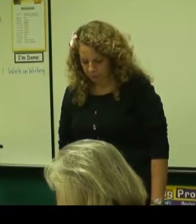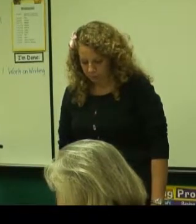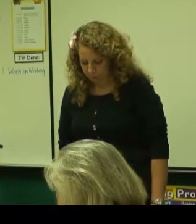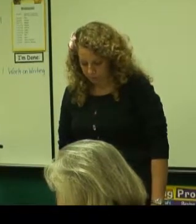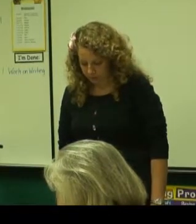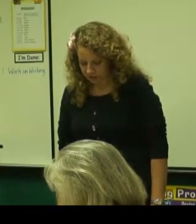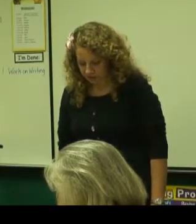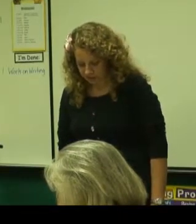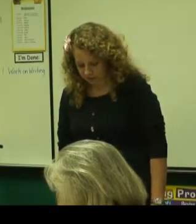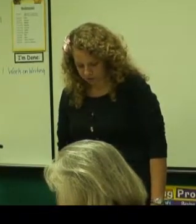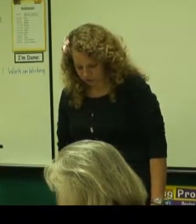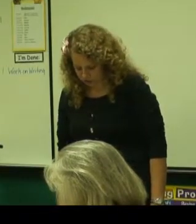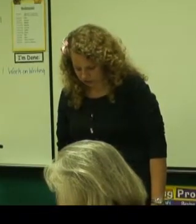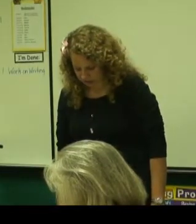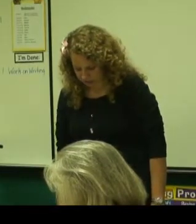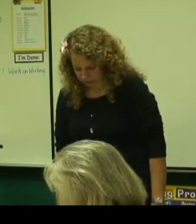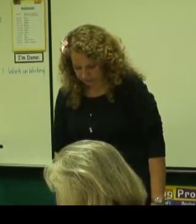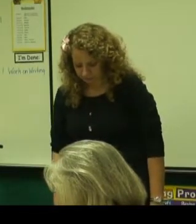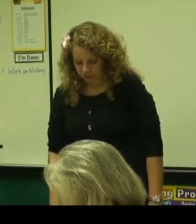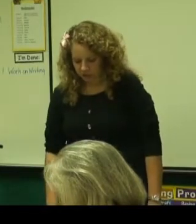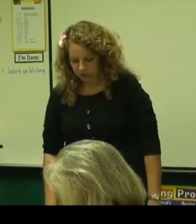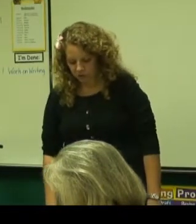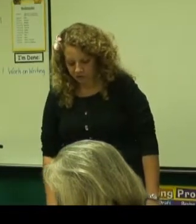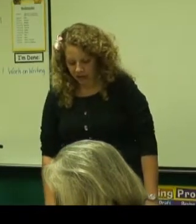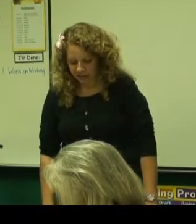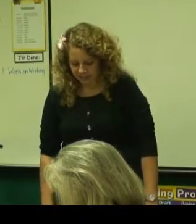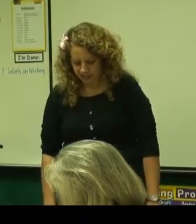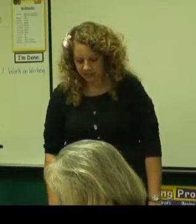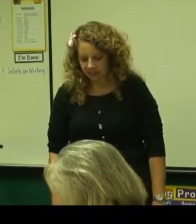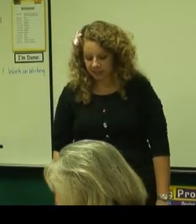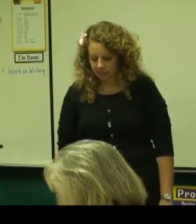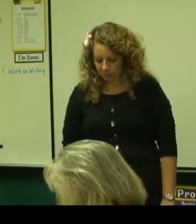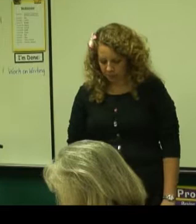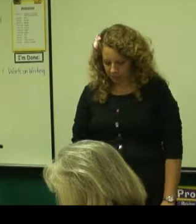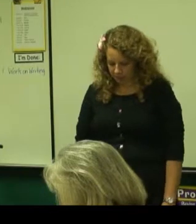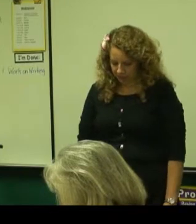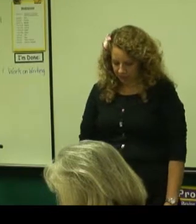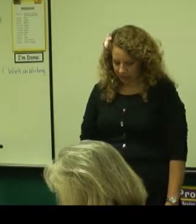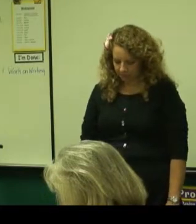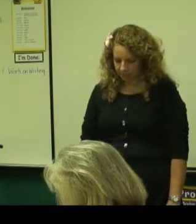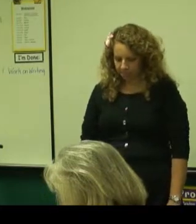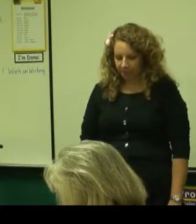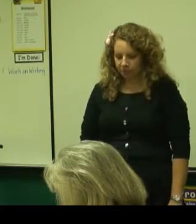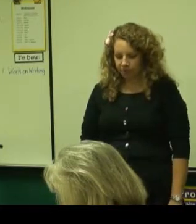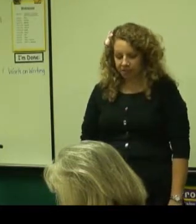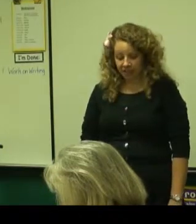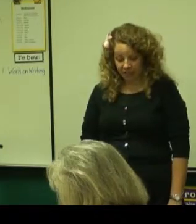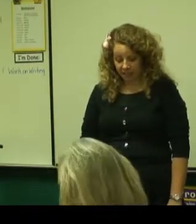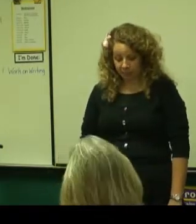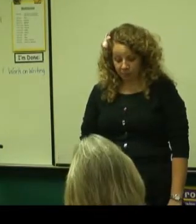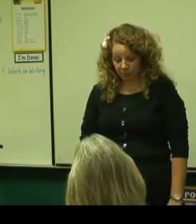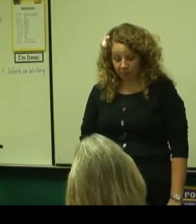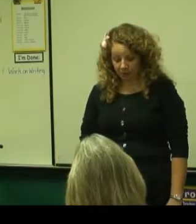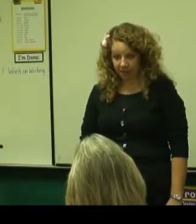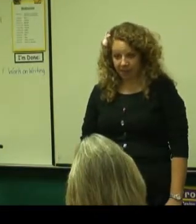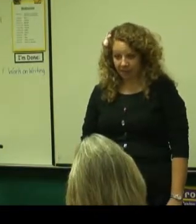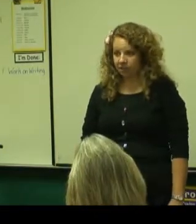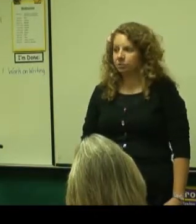appropriate responses to yes/no questions. So if you're asking, does he remember my name? You'd say, he remember my name, he? So we're